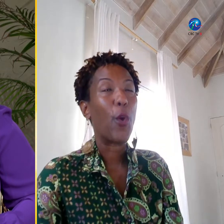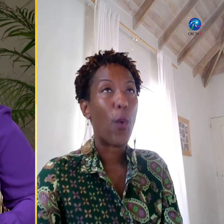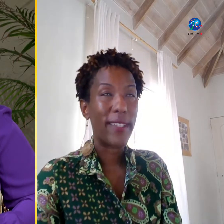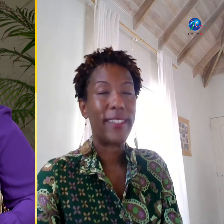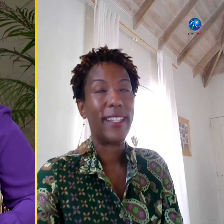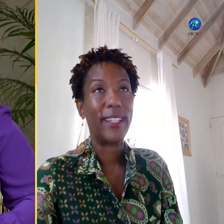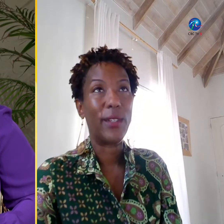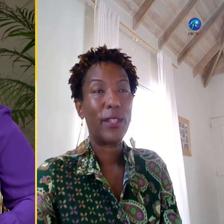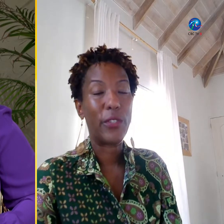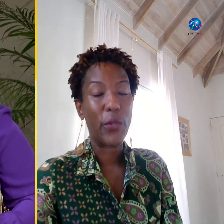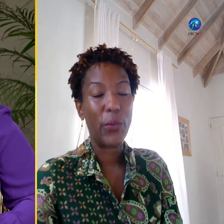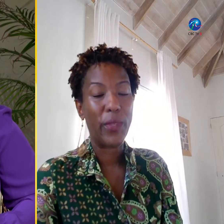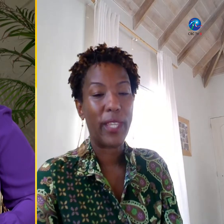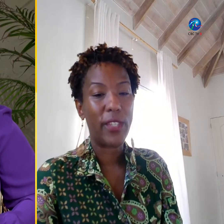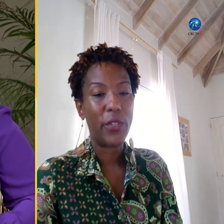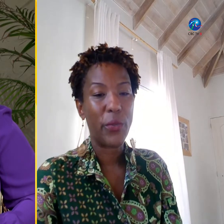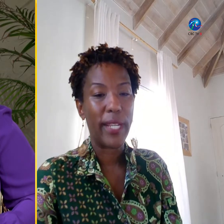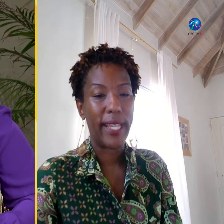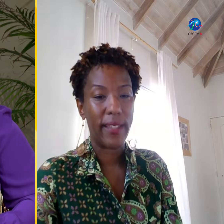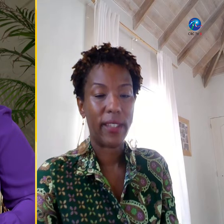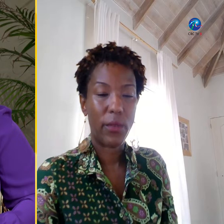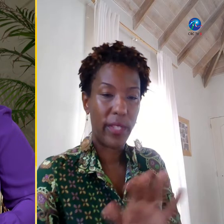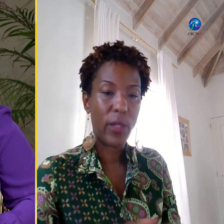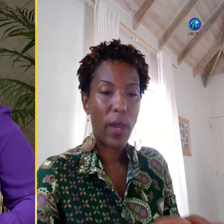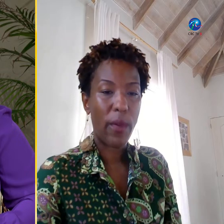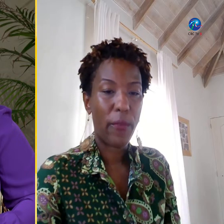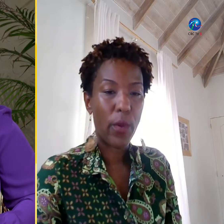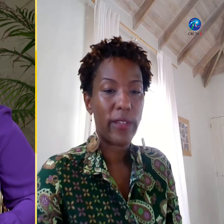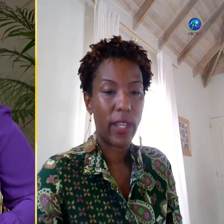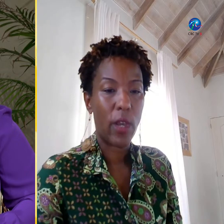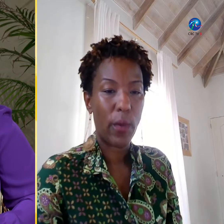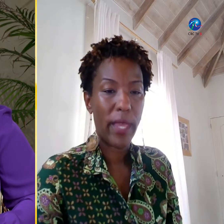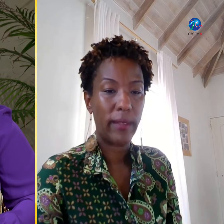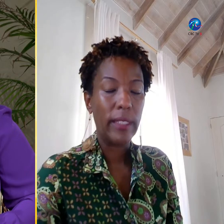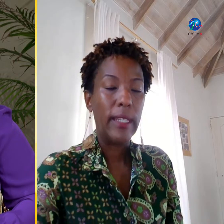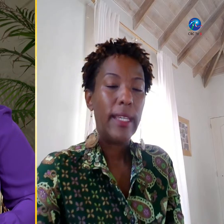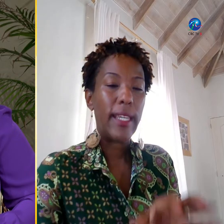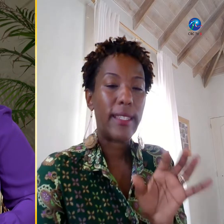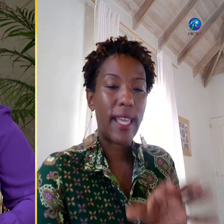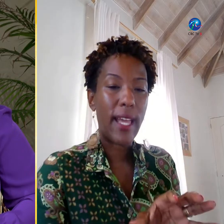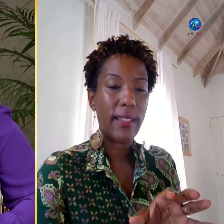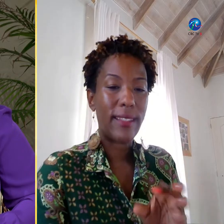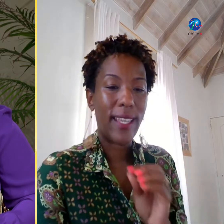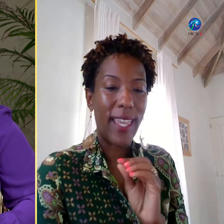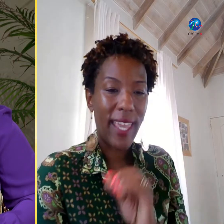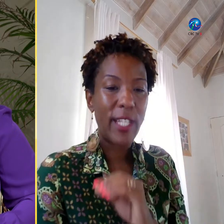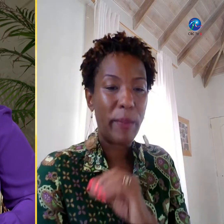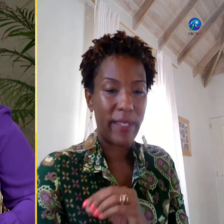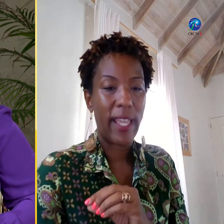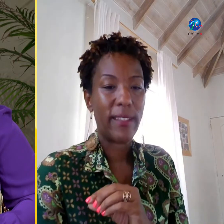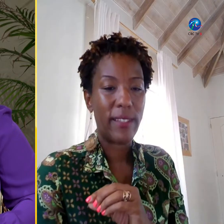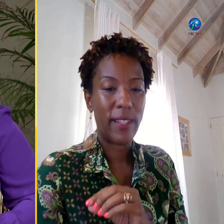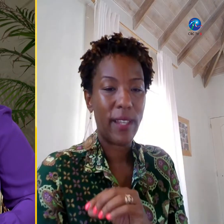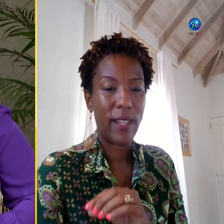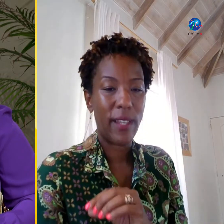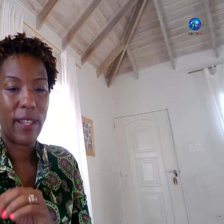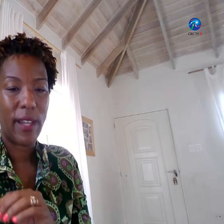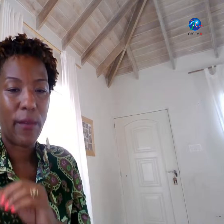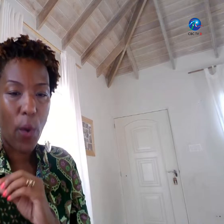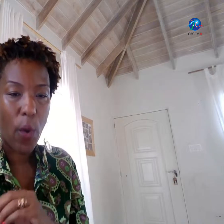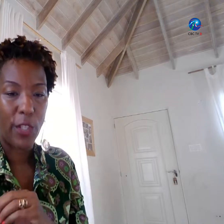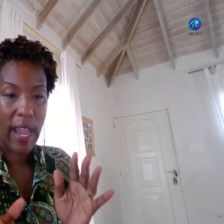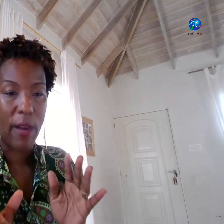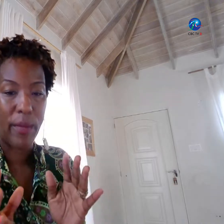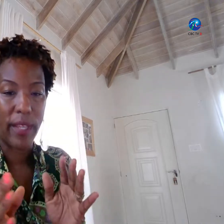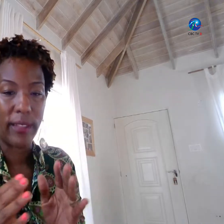Thank you for the question. So the issue really is, and the reason why we're focusing on women, is that 8%